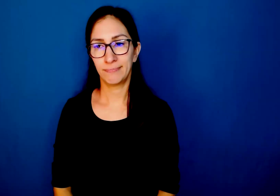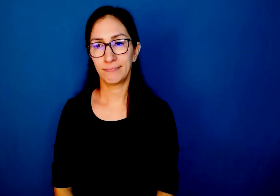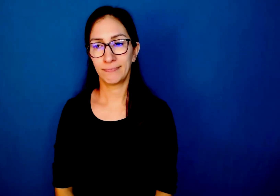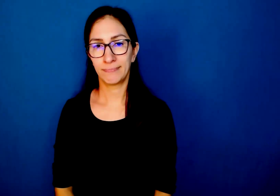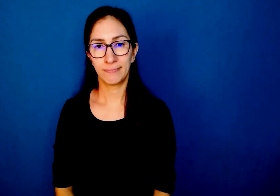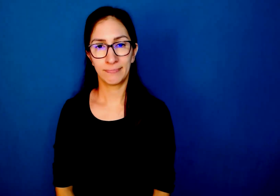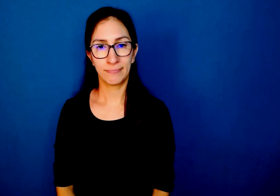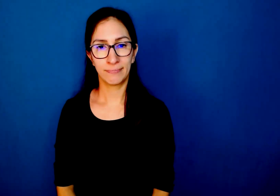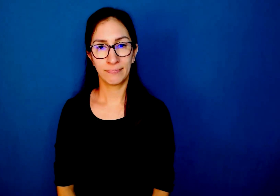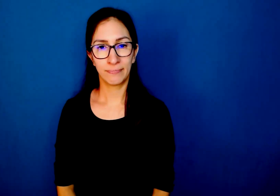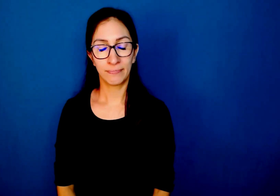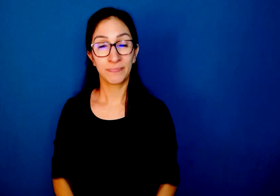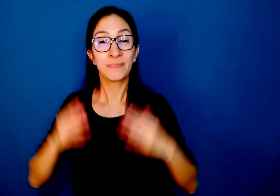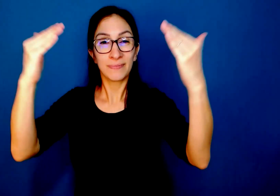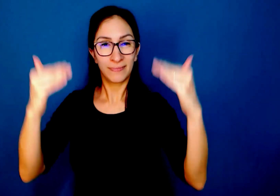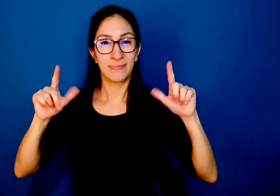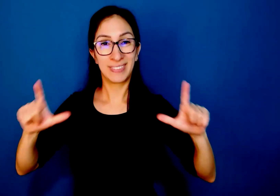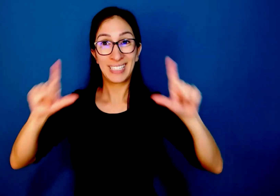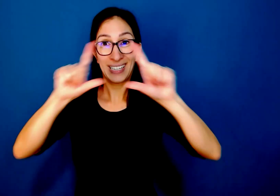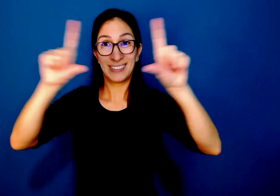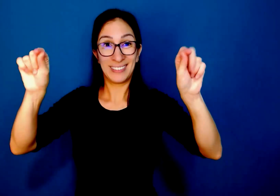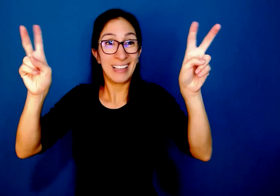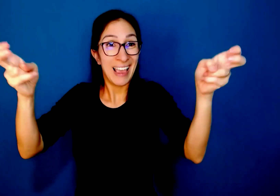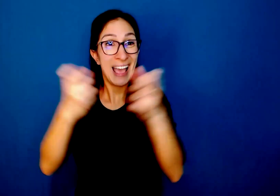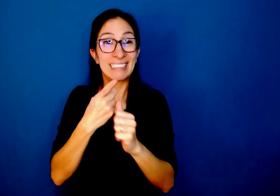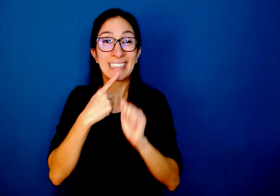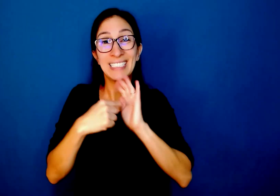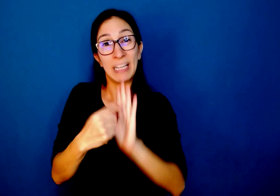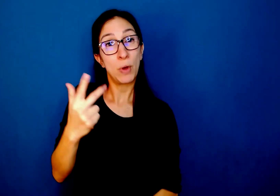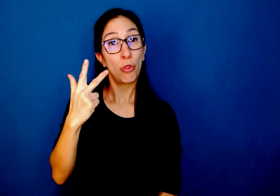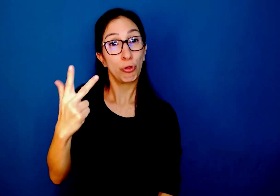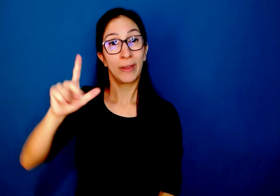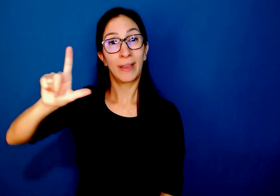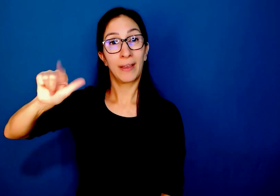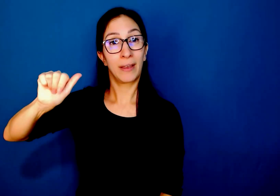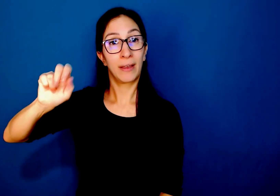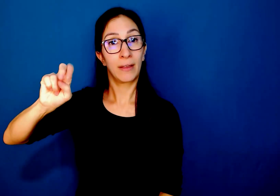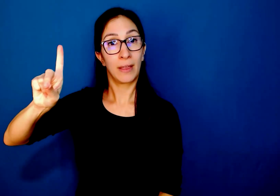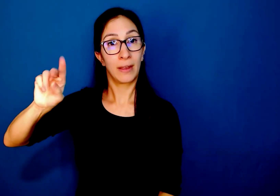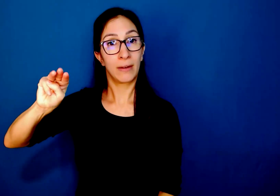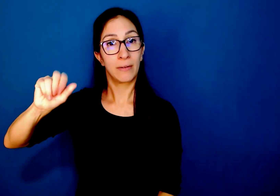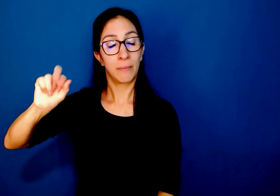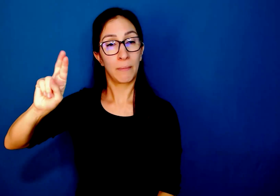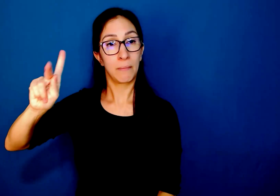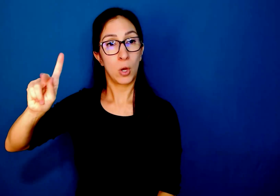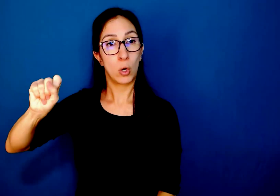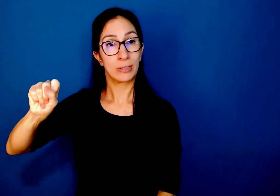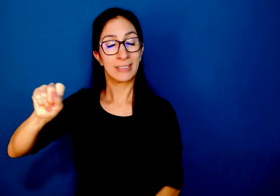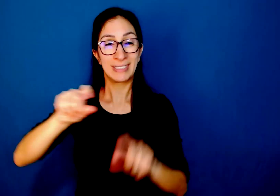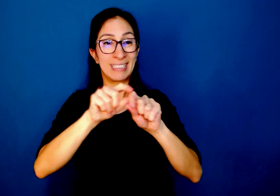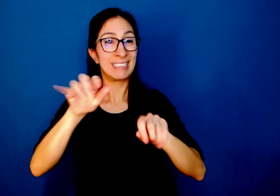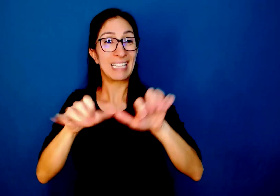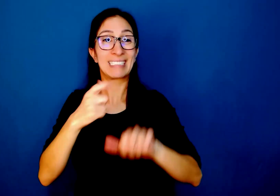On our next slide, we have the heading Example 3 Landmarks with the text harvard.edu includes the